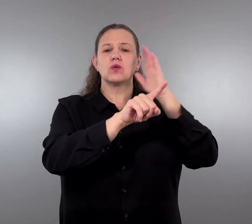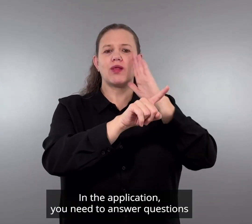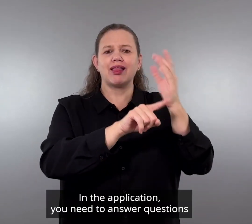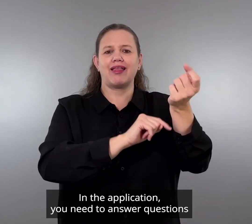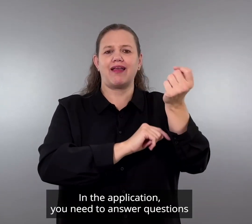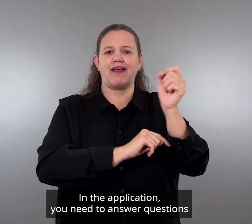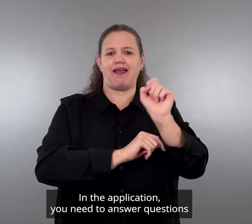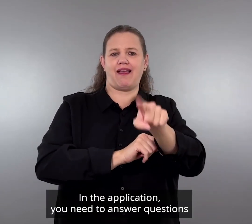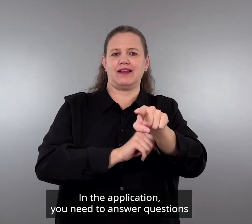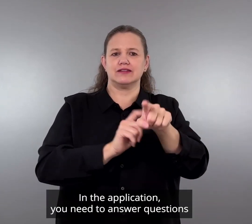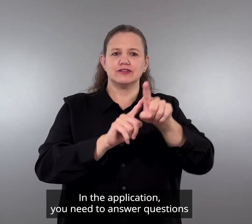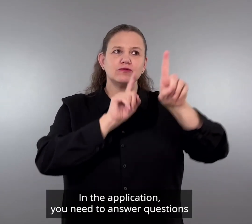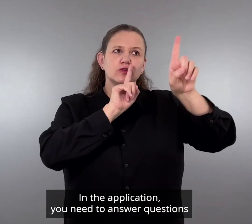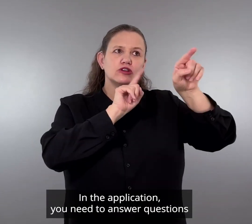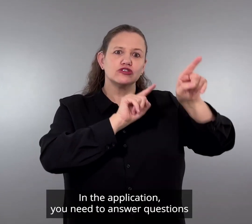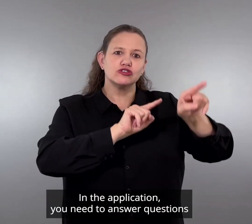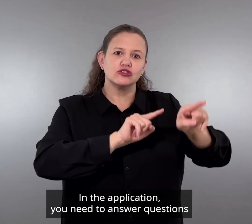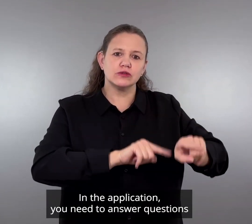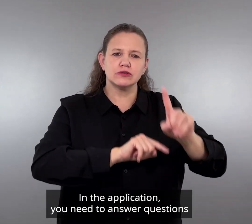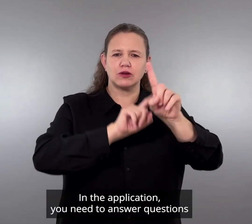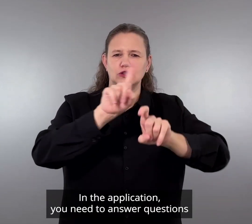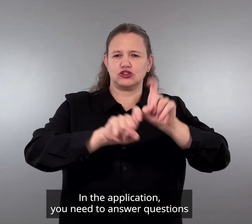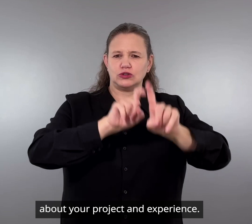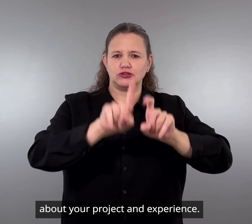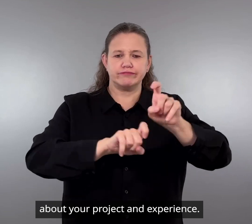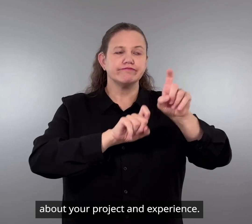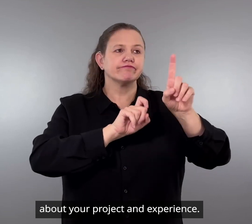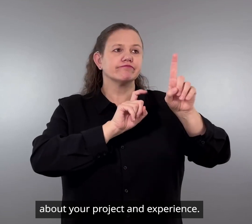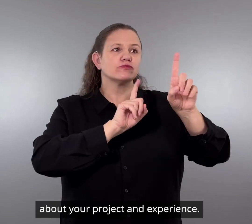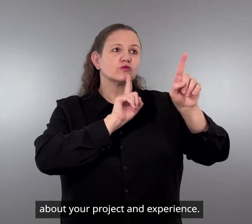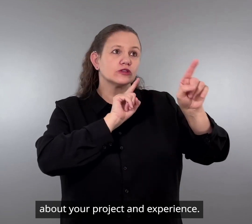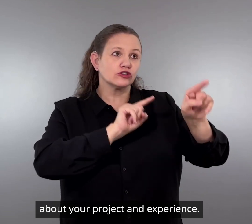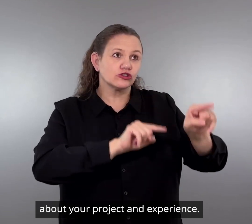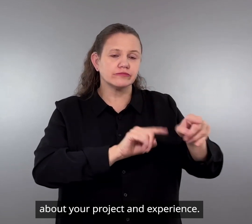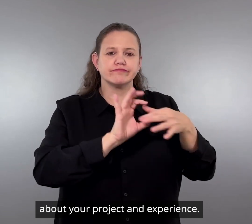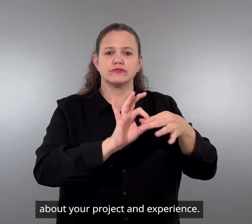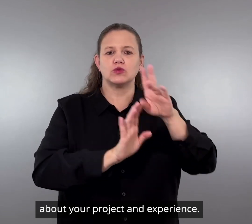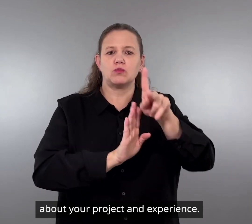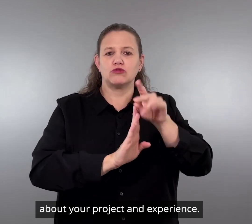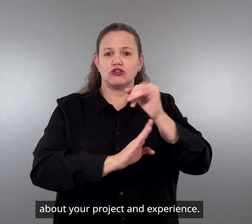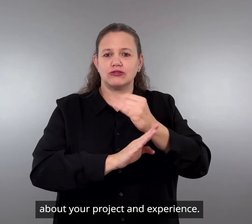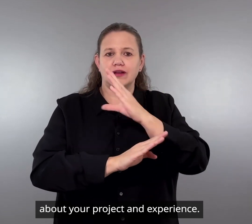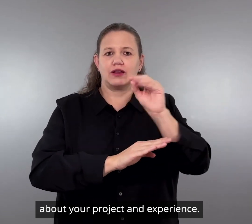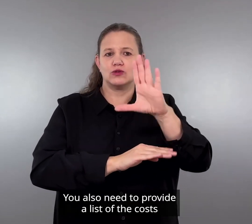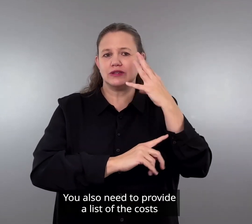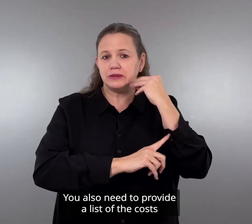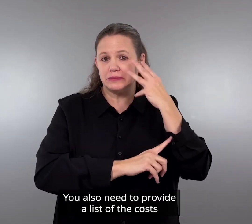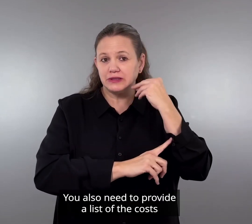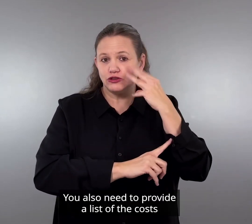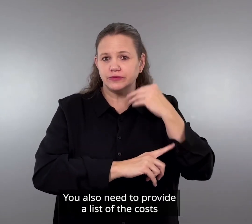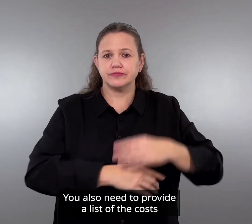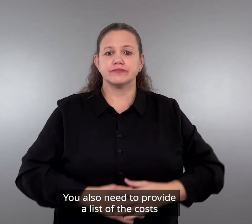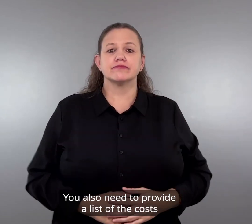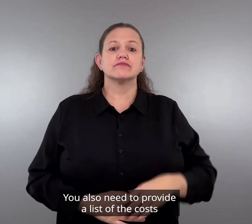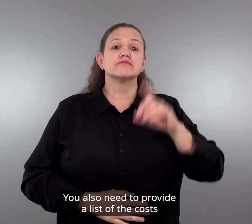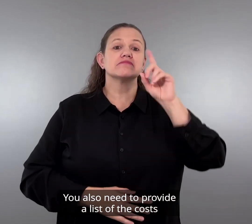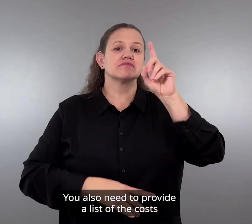In the application, you need to answer questions about your project and experience. You also need to provide a list